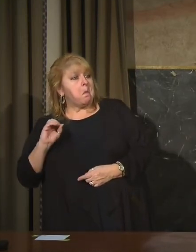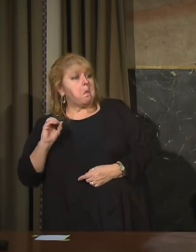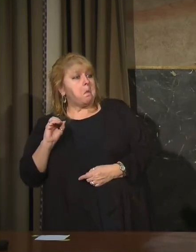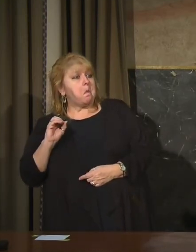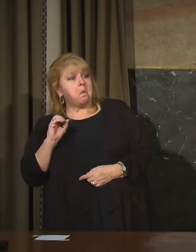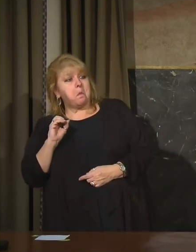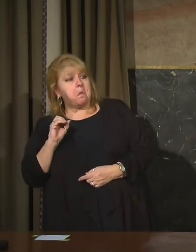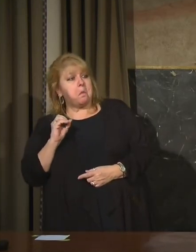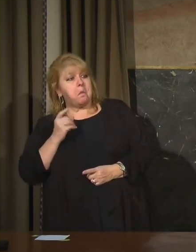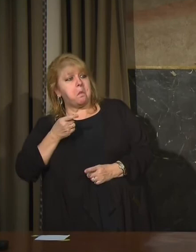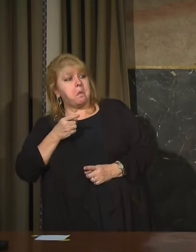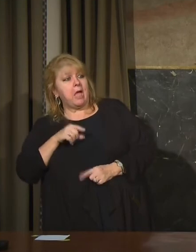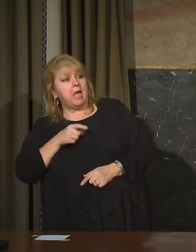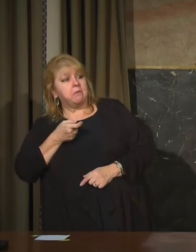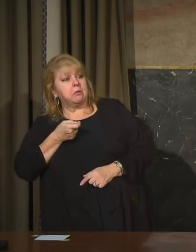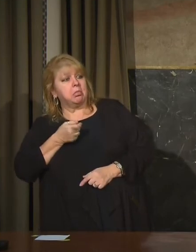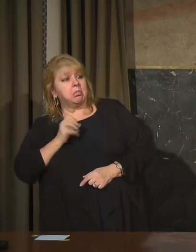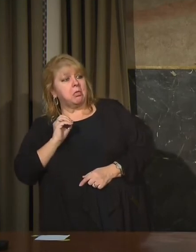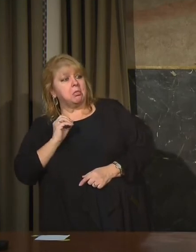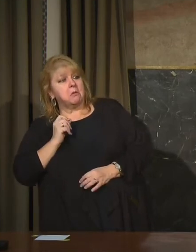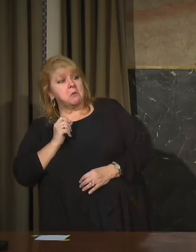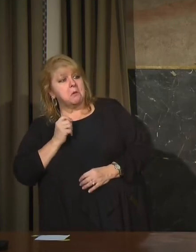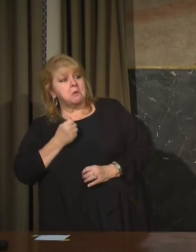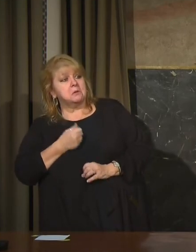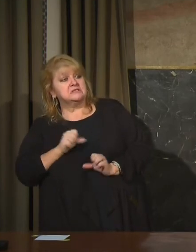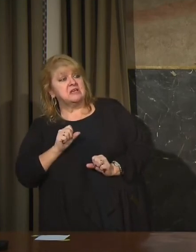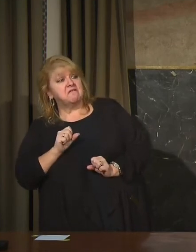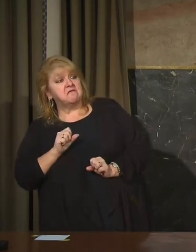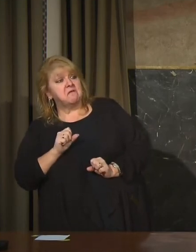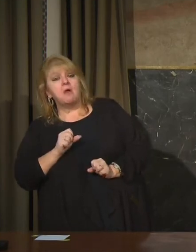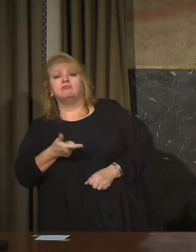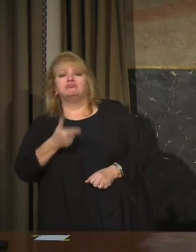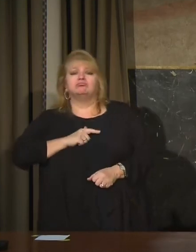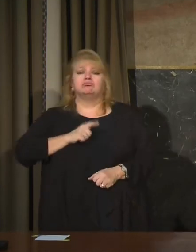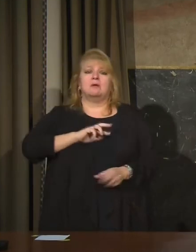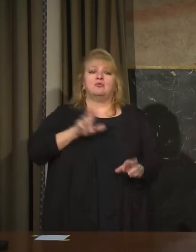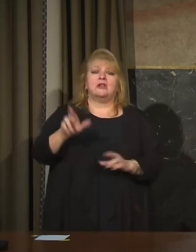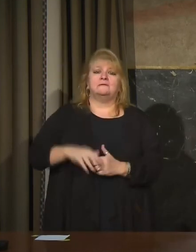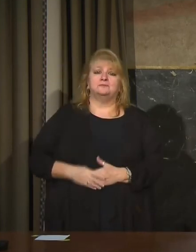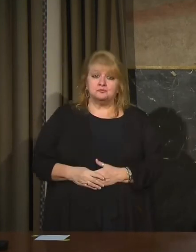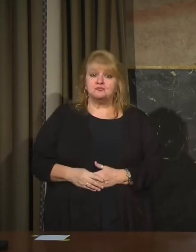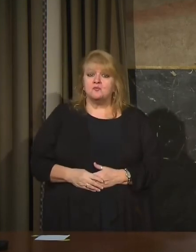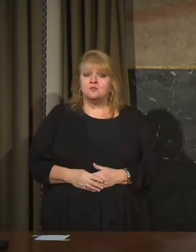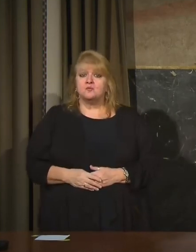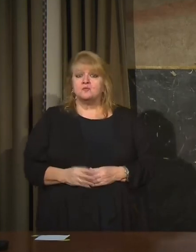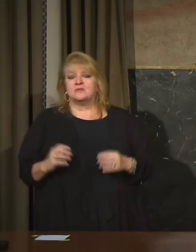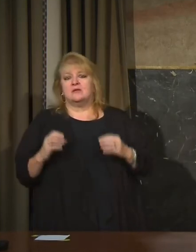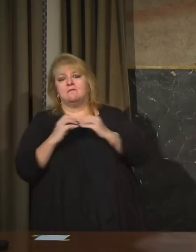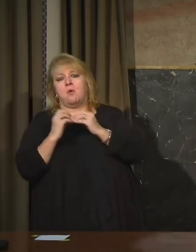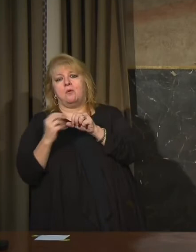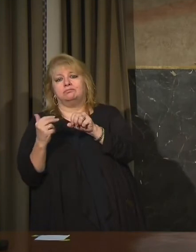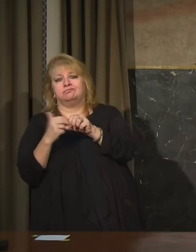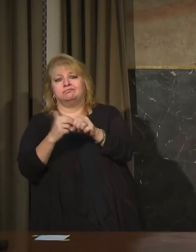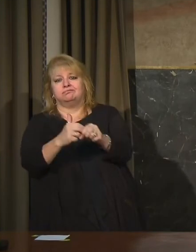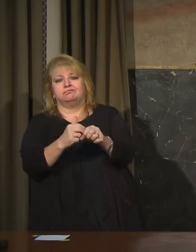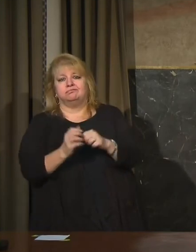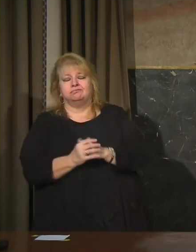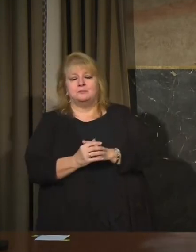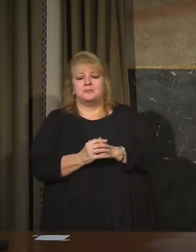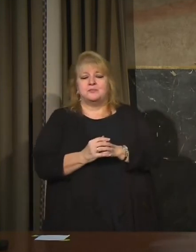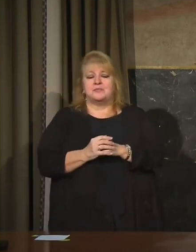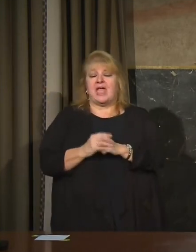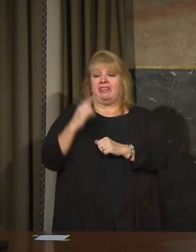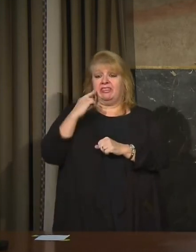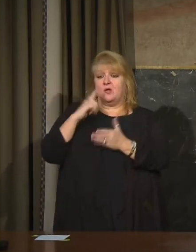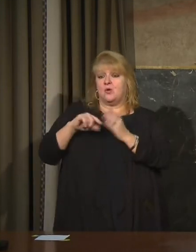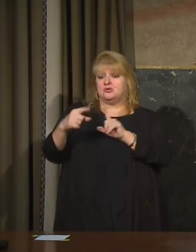or significant side effects, and they know that it's safe, then they are saying, okay, I'm ready to get it too. I think what you